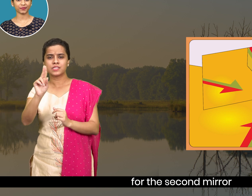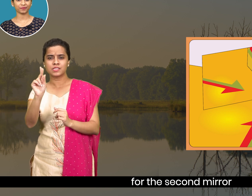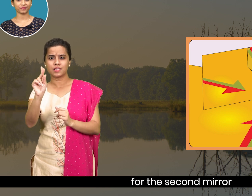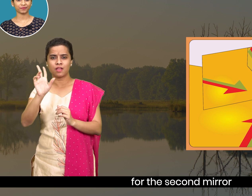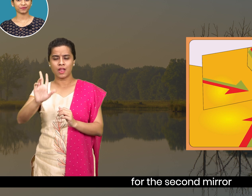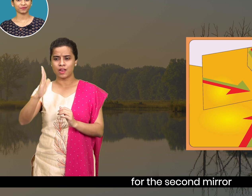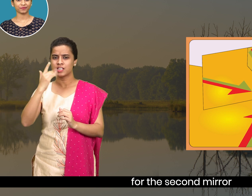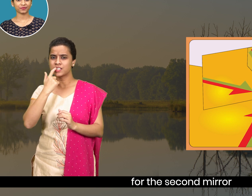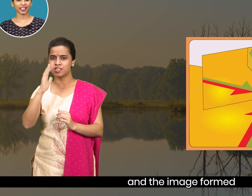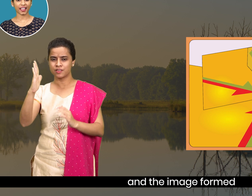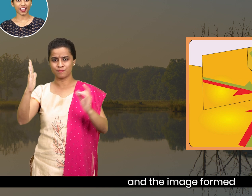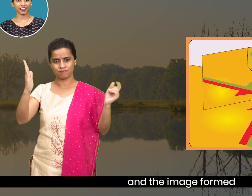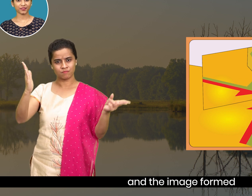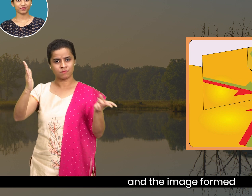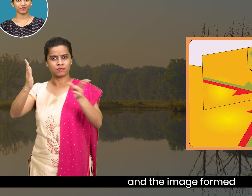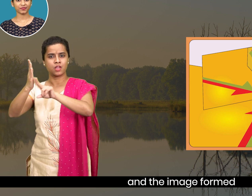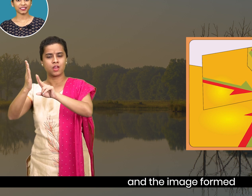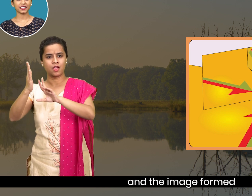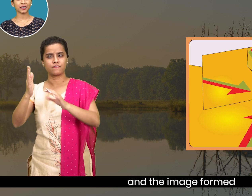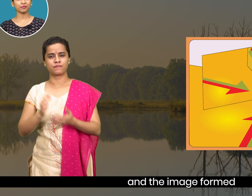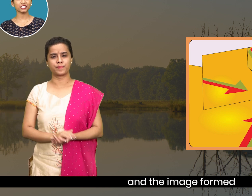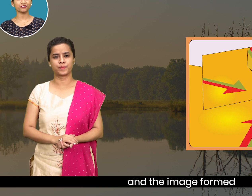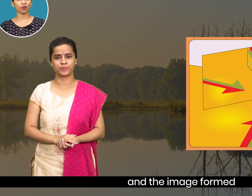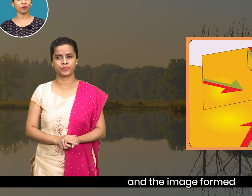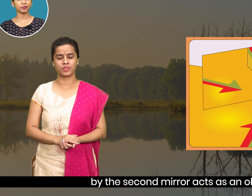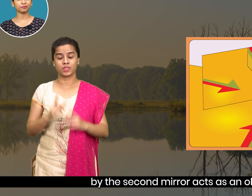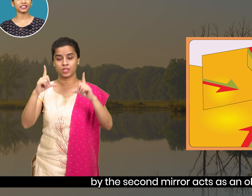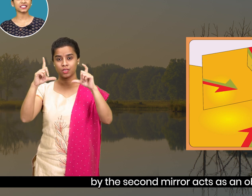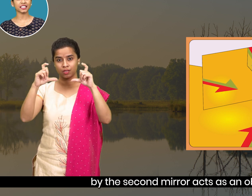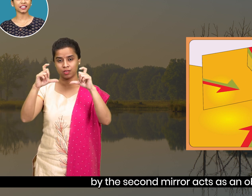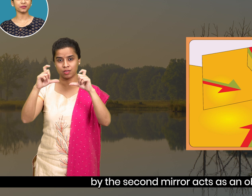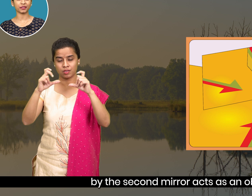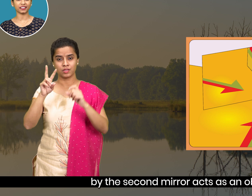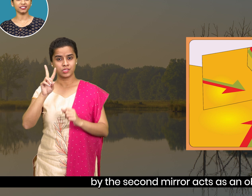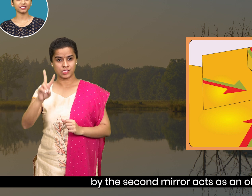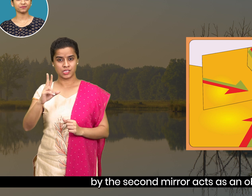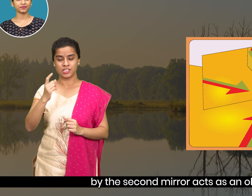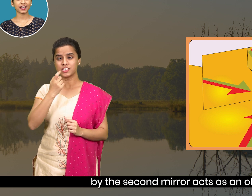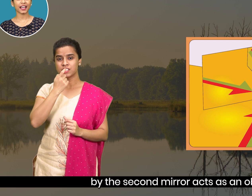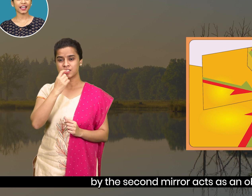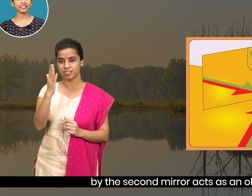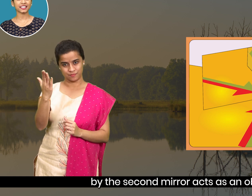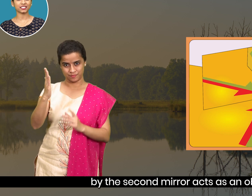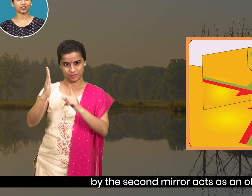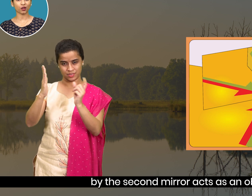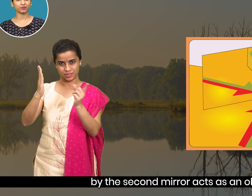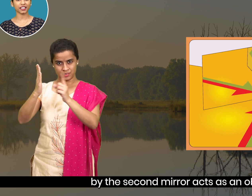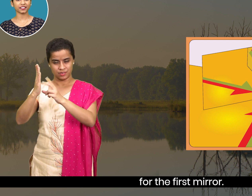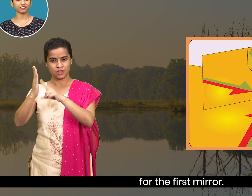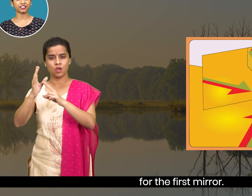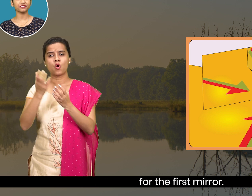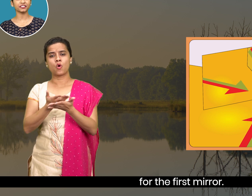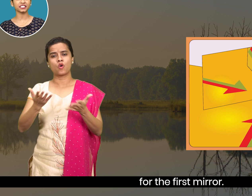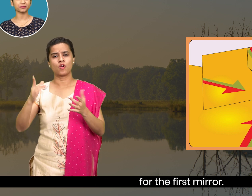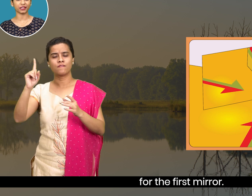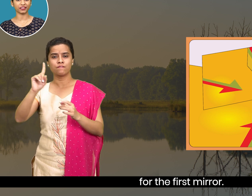mirror, and the image formed by the second mirror acts as an object